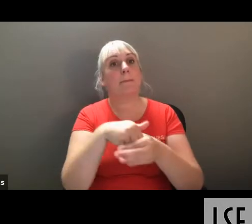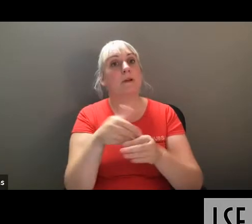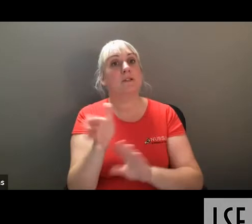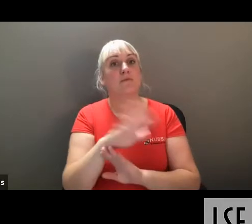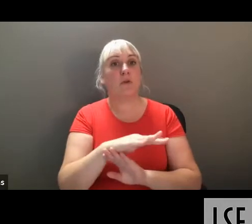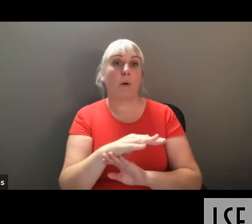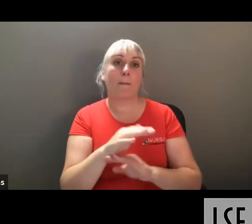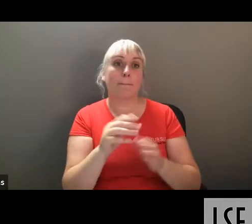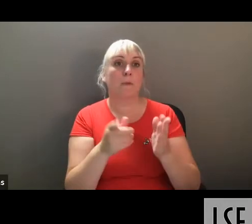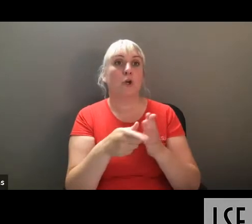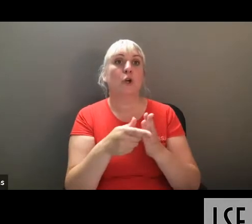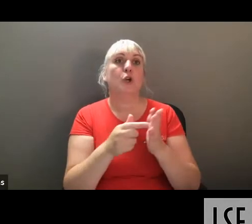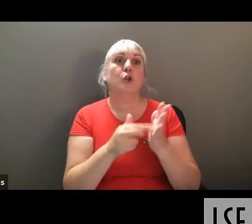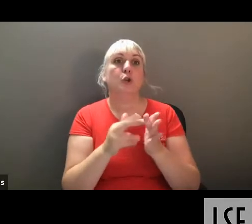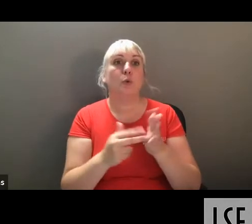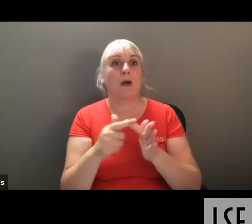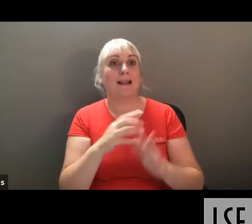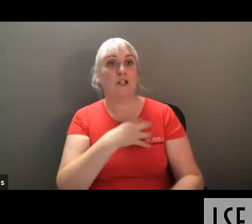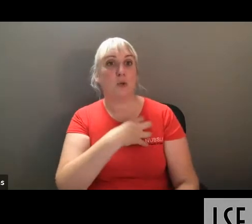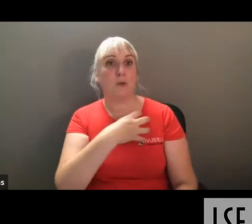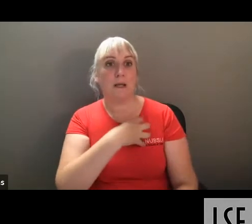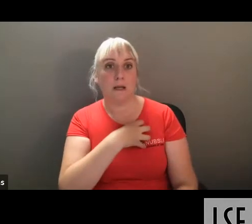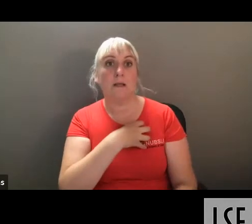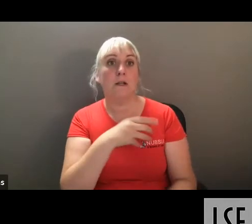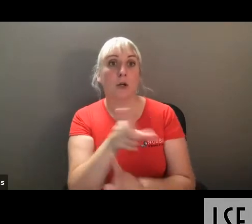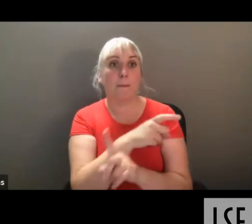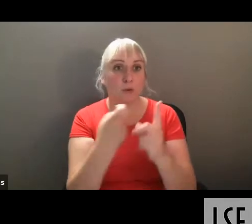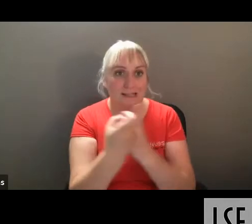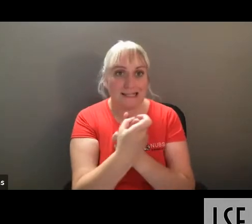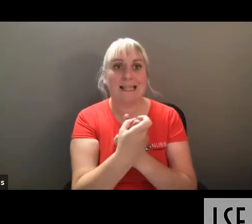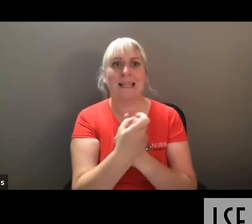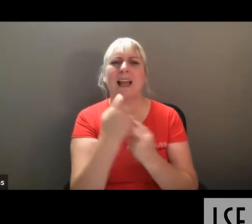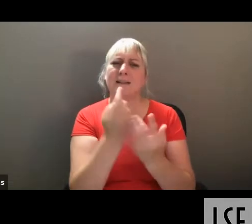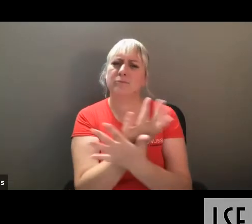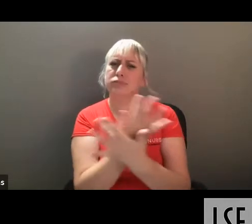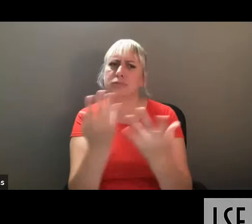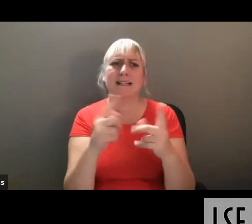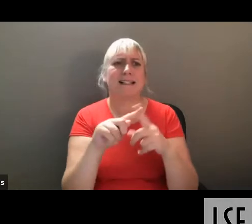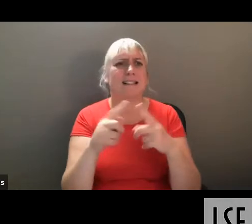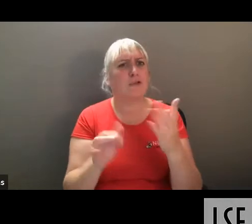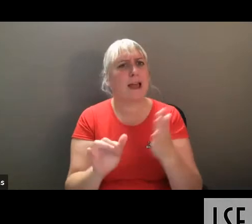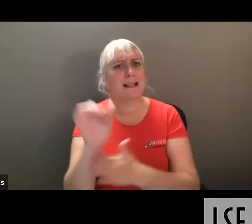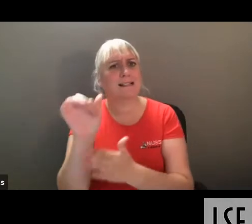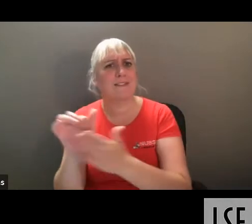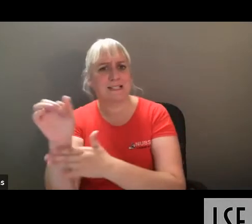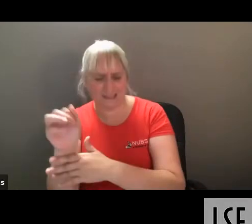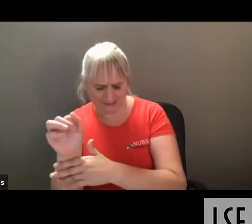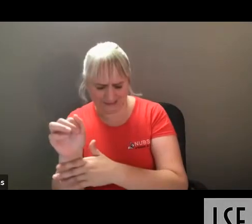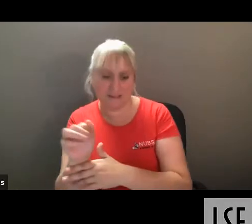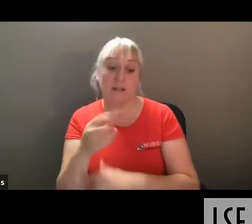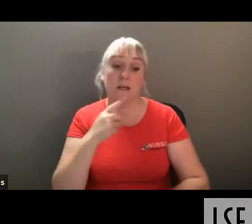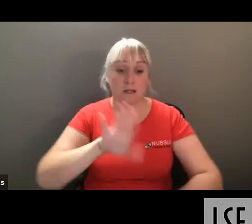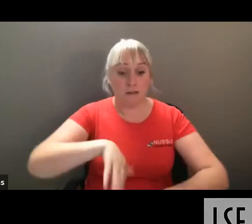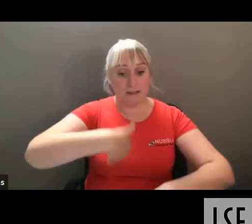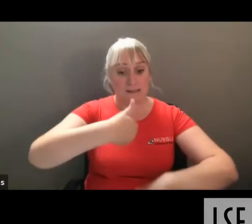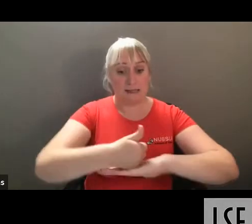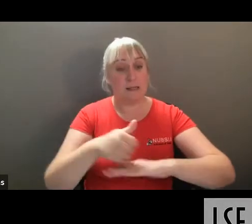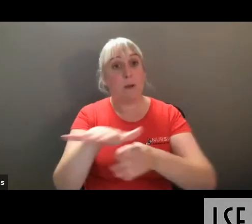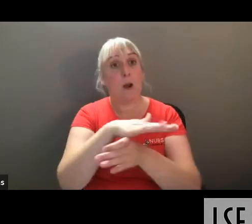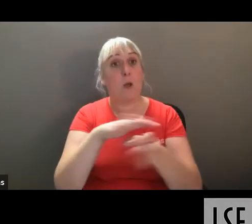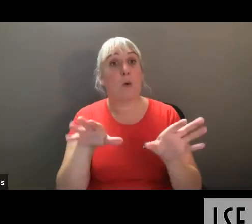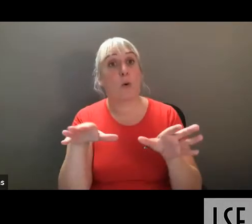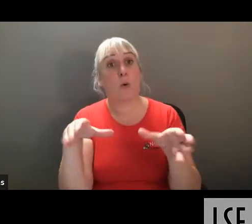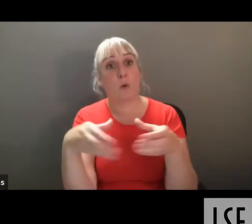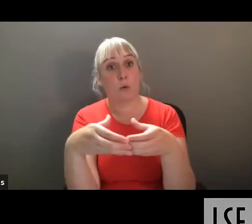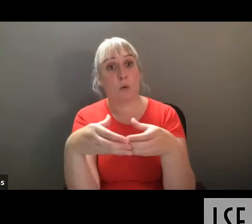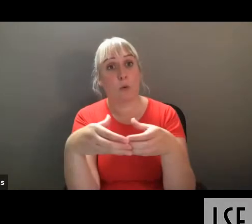different political parties, of activists who were fed up with the system. And we set up a local campaign in Norfolk to